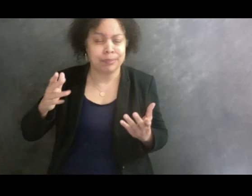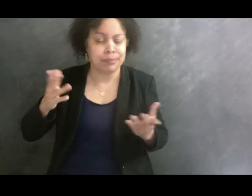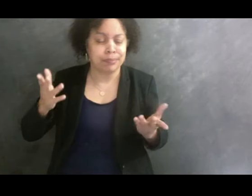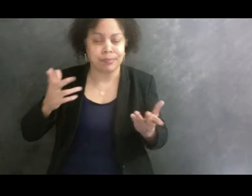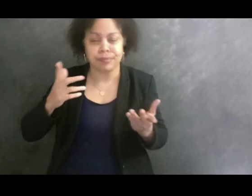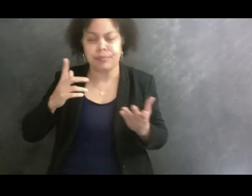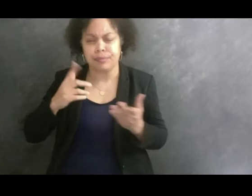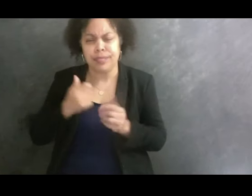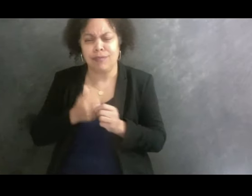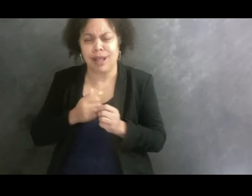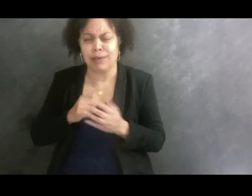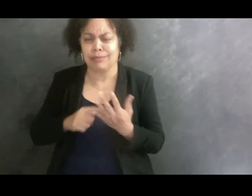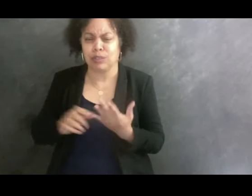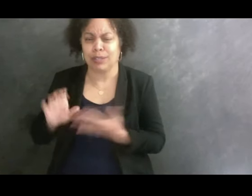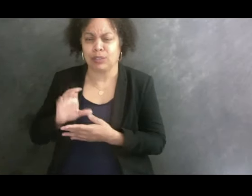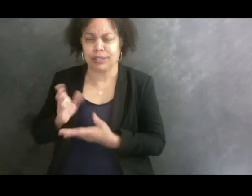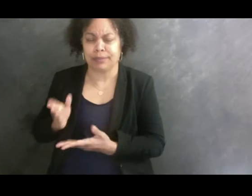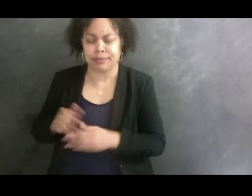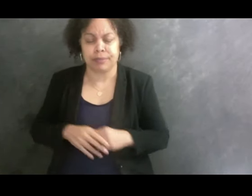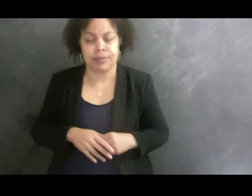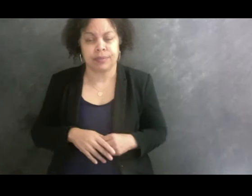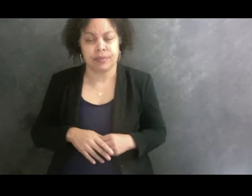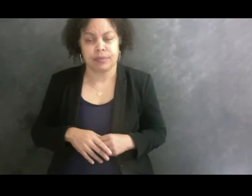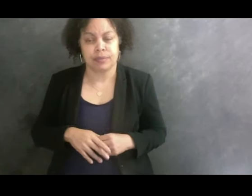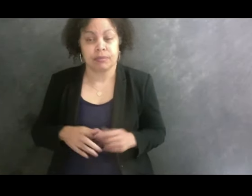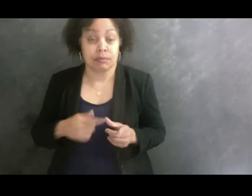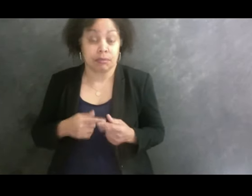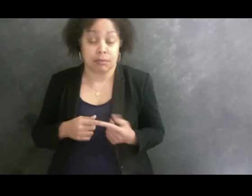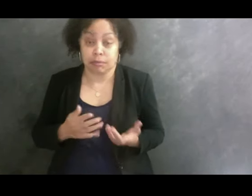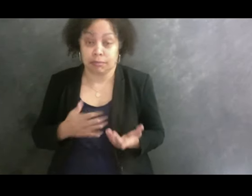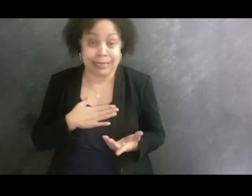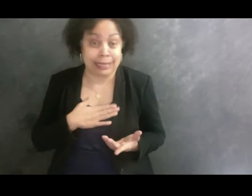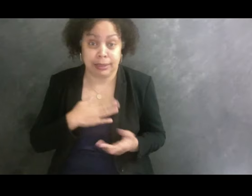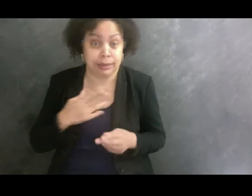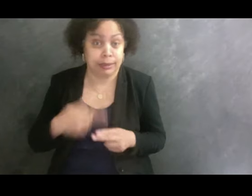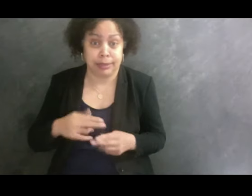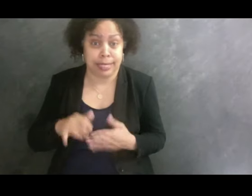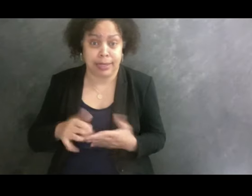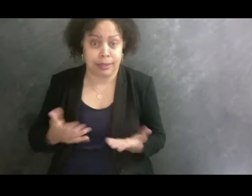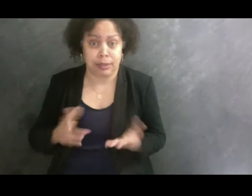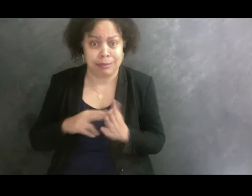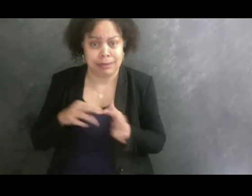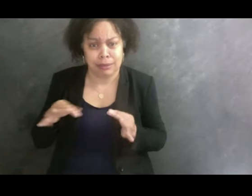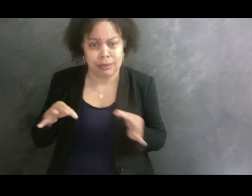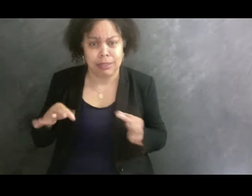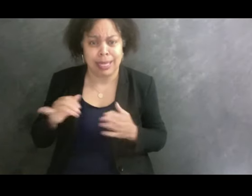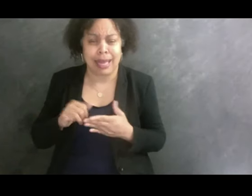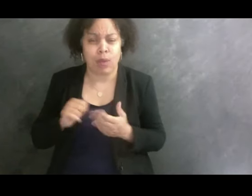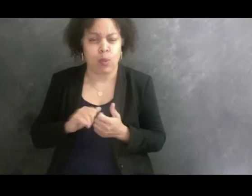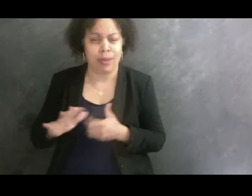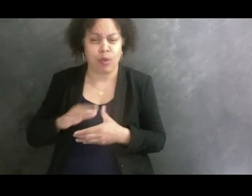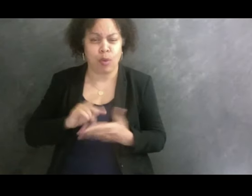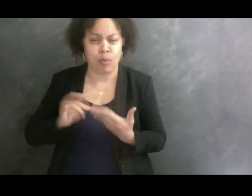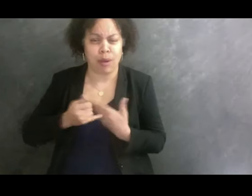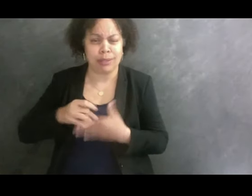of criteria. We would love to know that. So you can describe that in the project content.